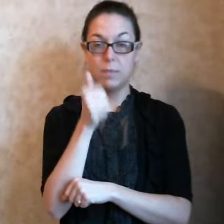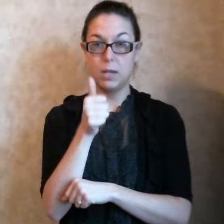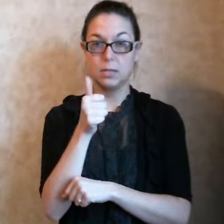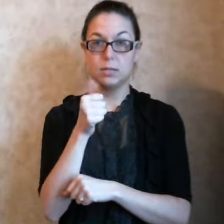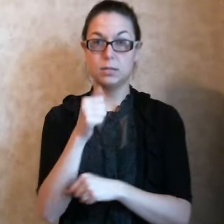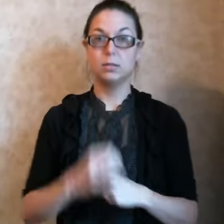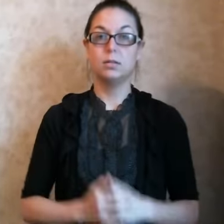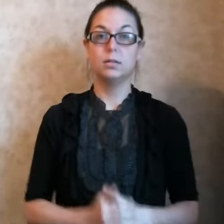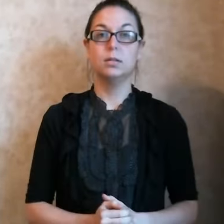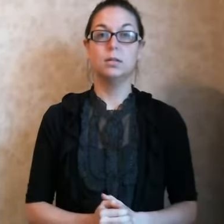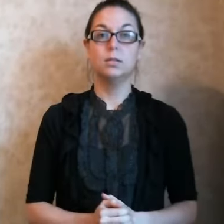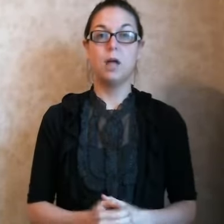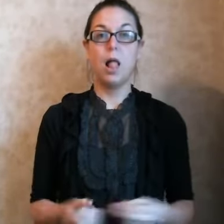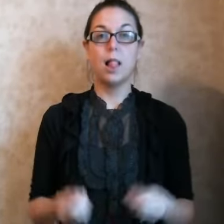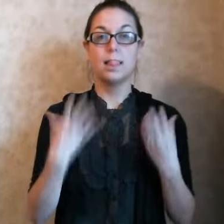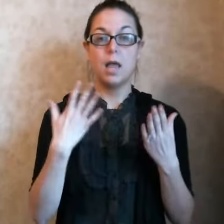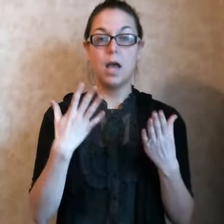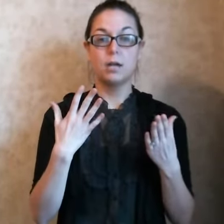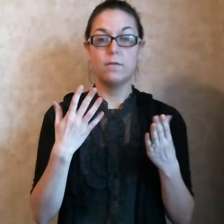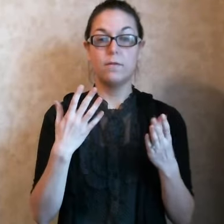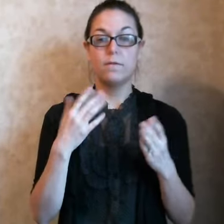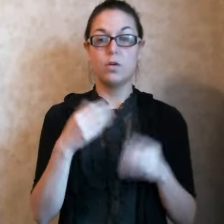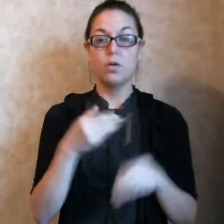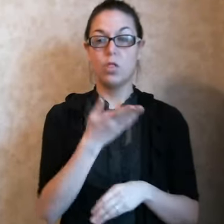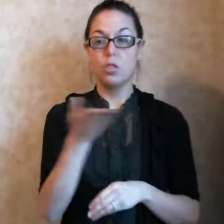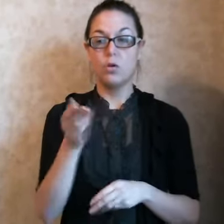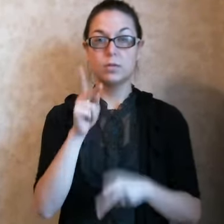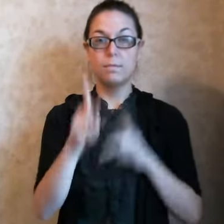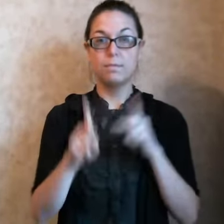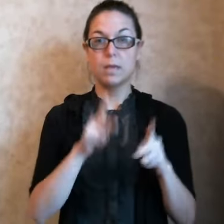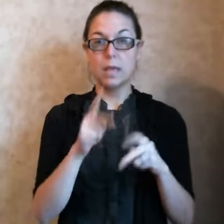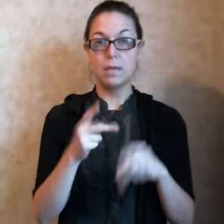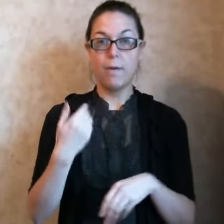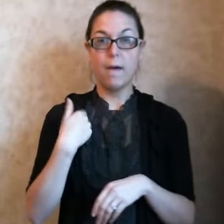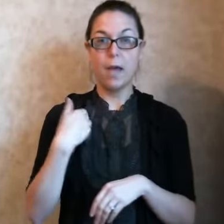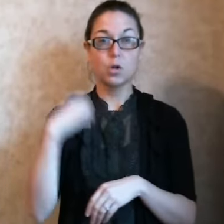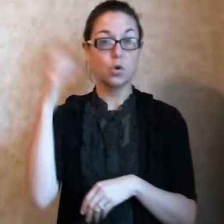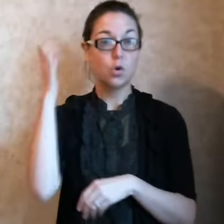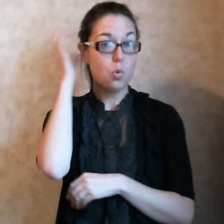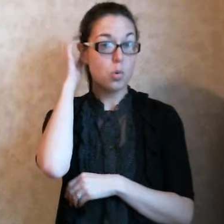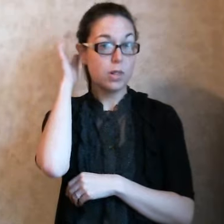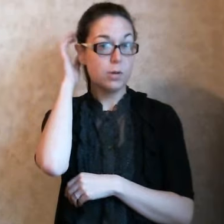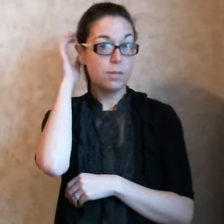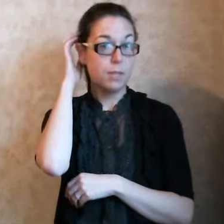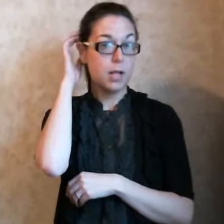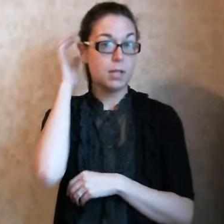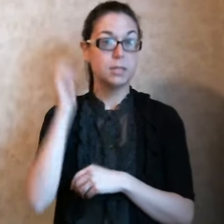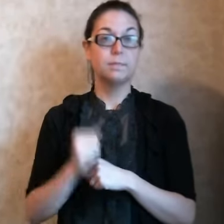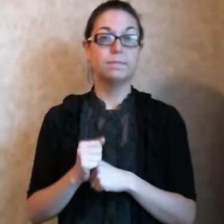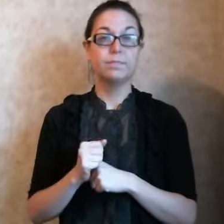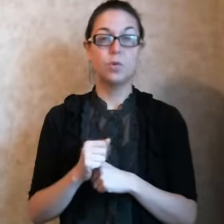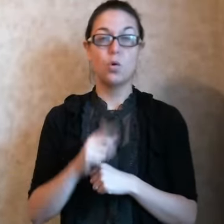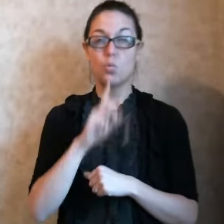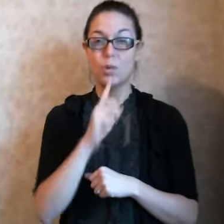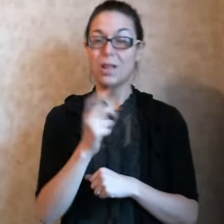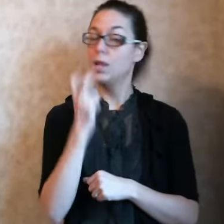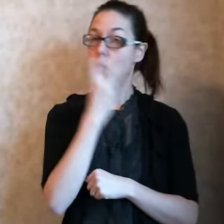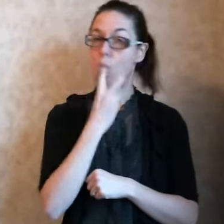A lot of those individuals had cochlear implants, so they were very oral. A few of